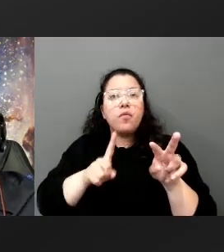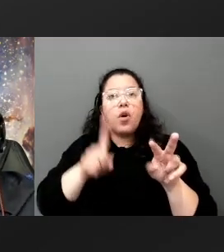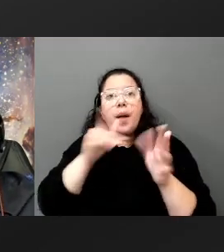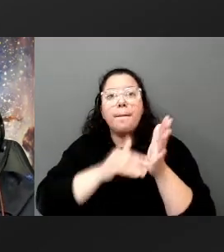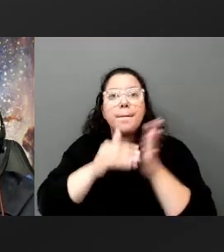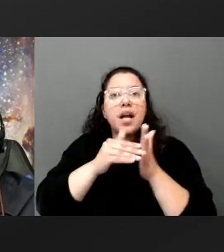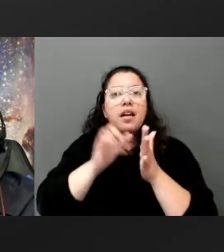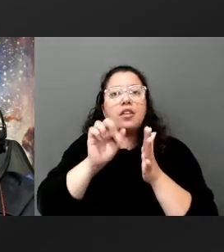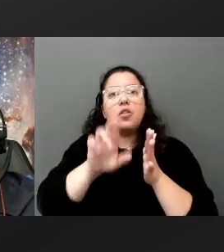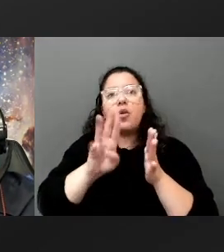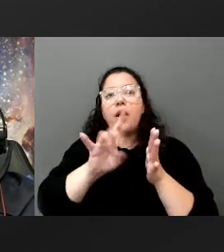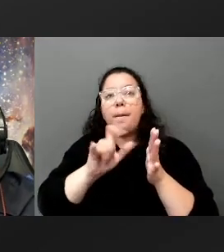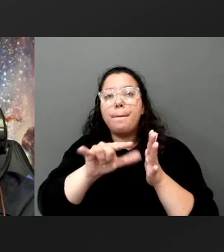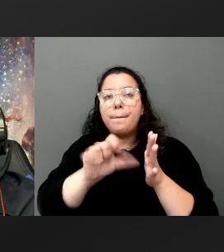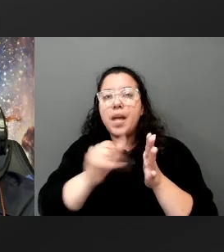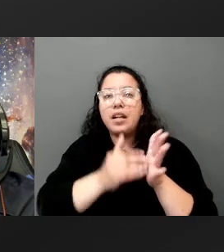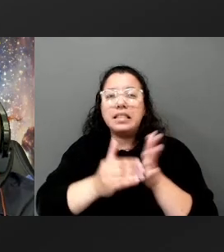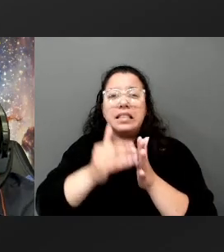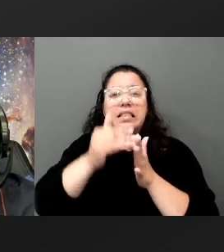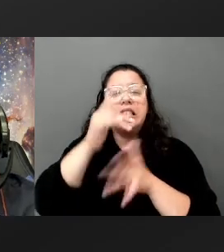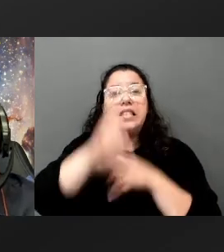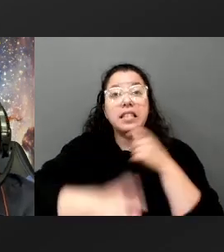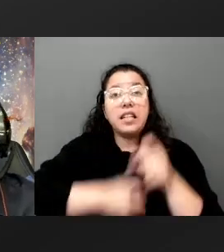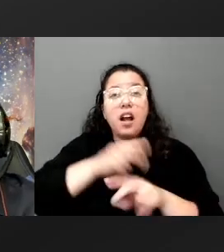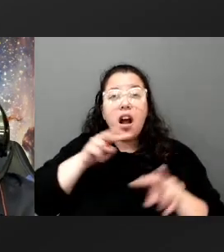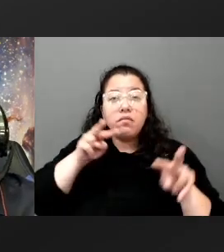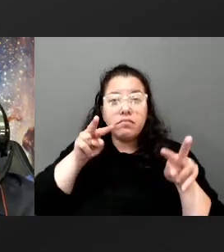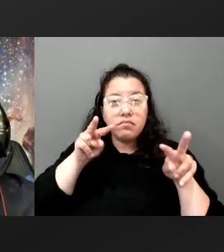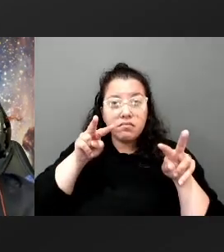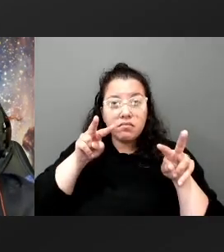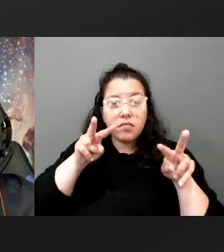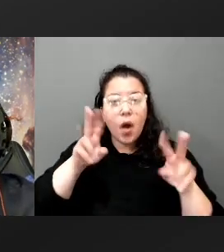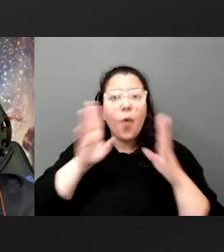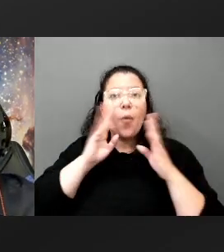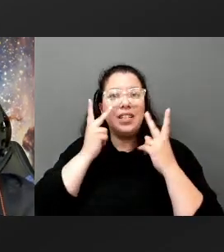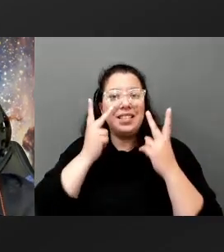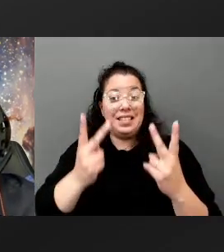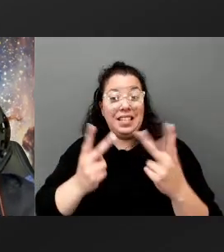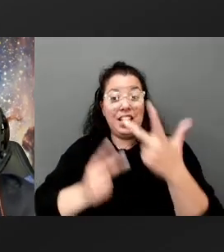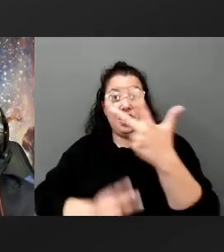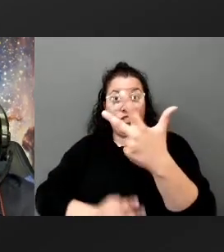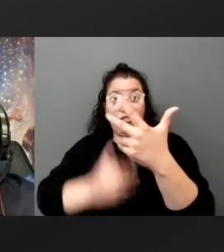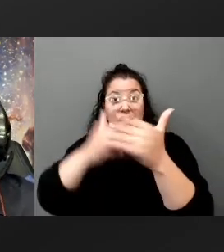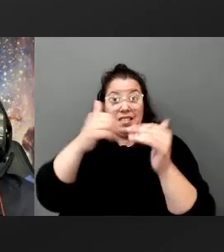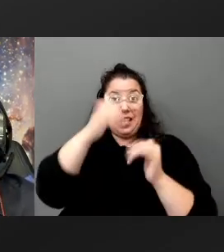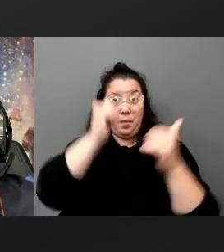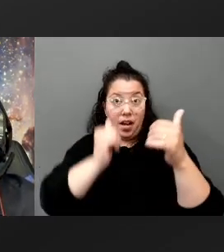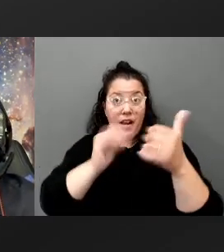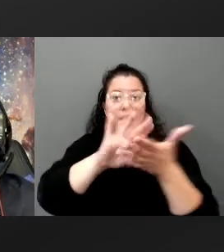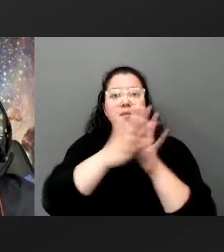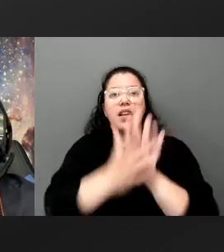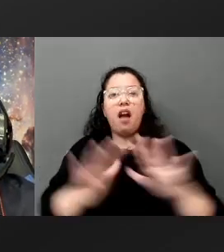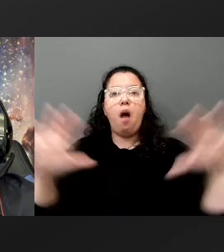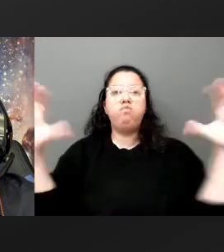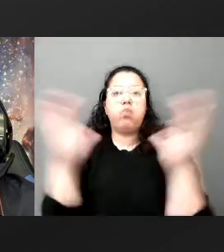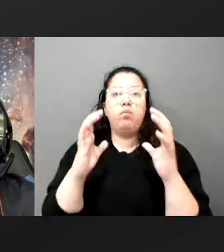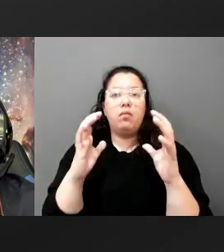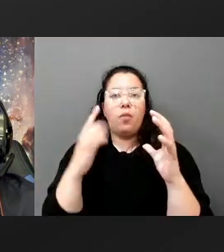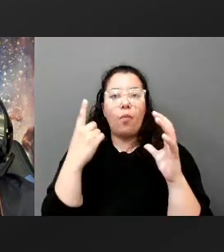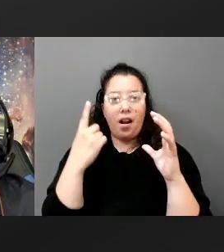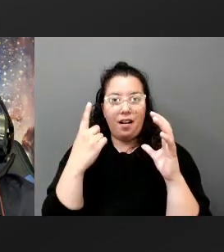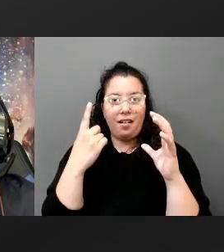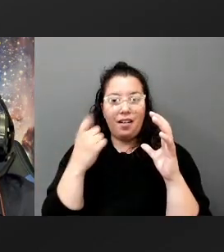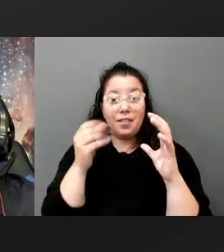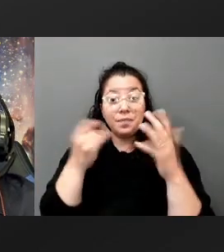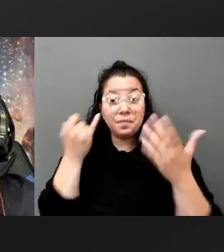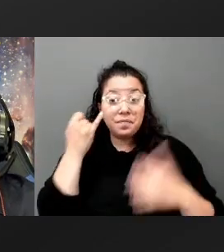them continue to merge together and form one giant galaxy from all of the individual components. So what you're looking at here, if you look at kind of